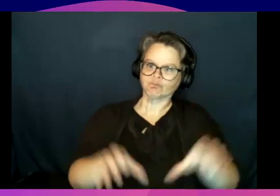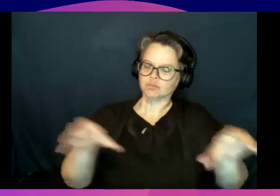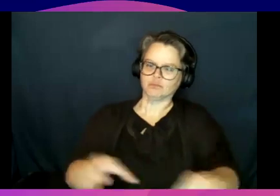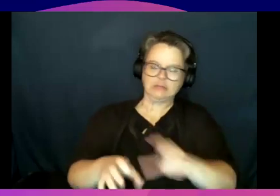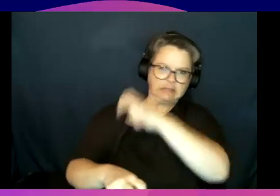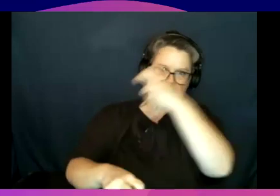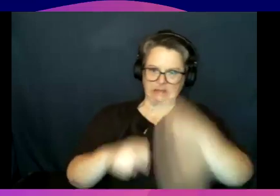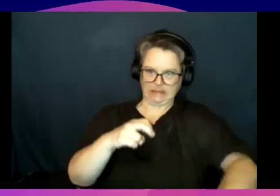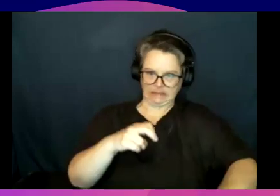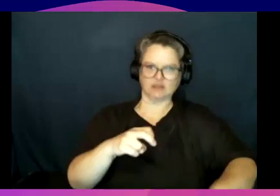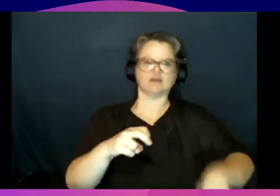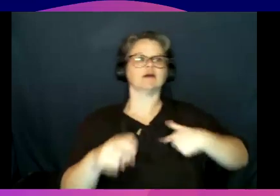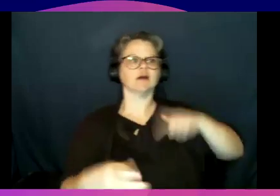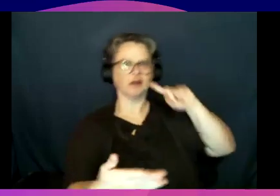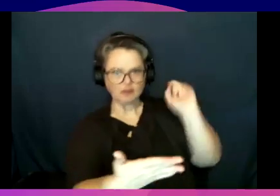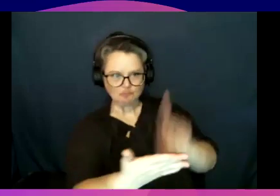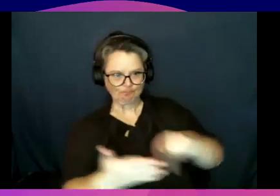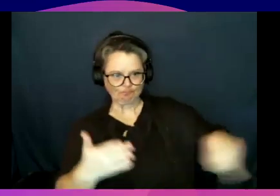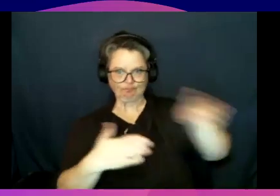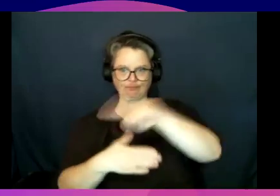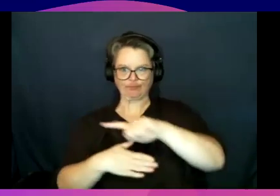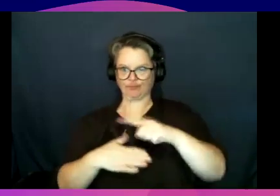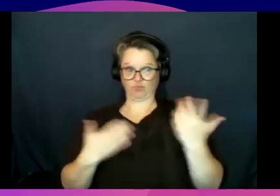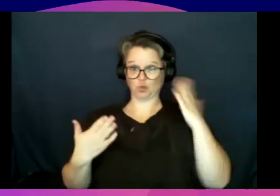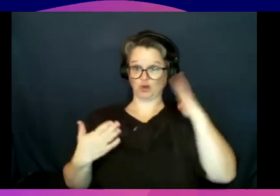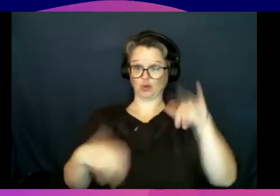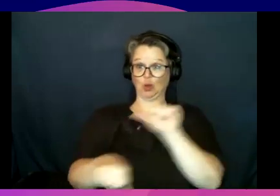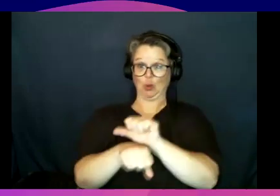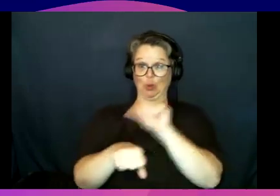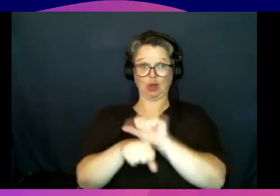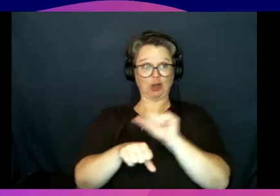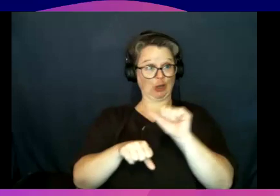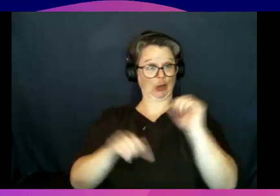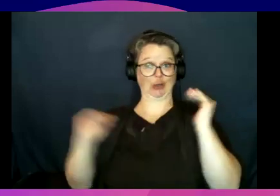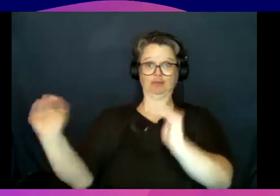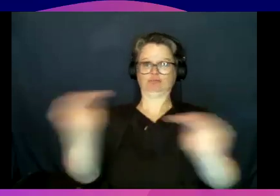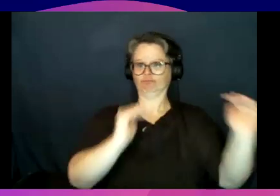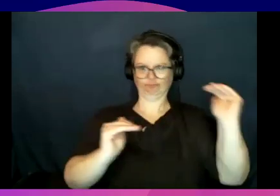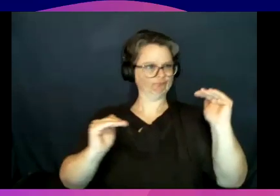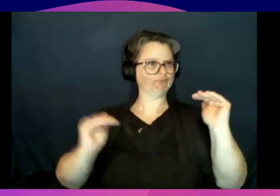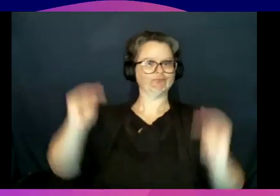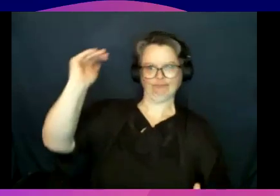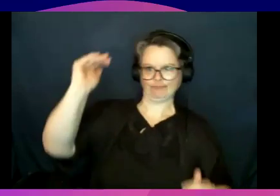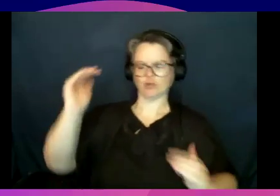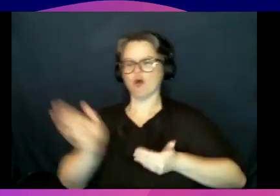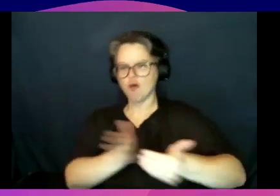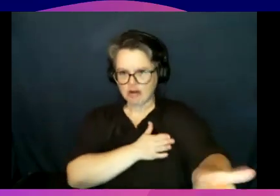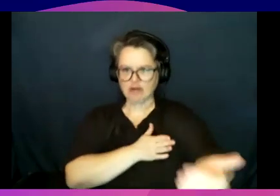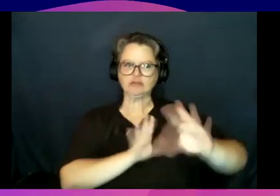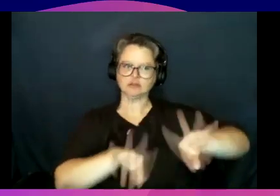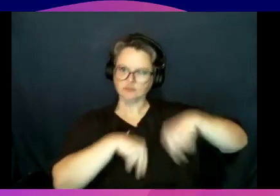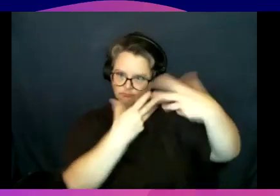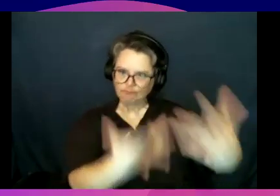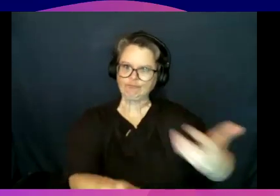So in terms of the feminist brain drain study, while I was working at Women's Shelters Canada, which is a national network of